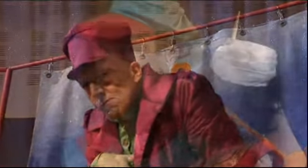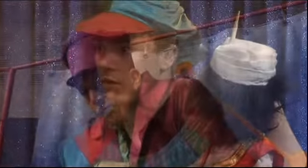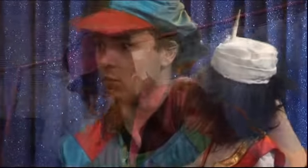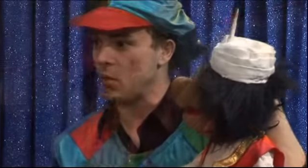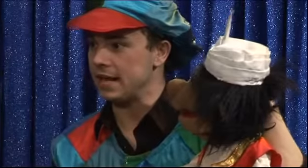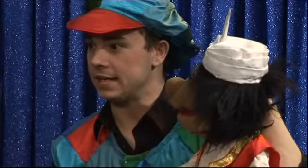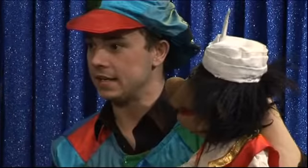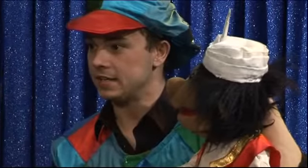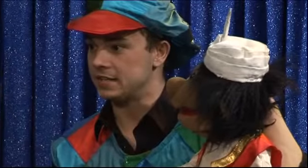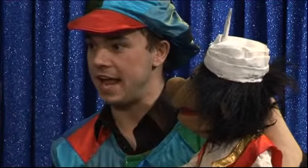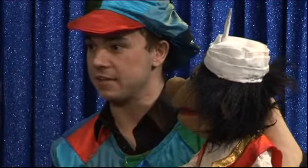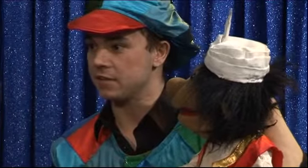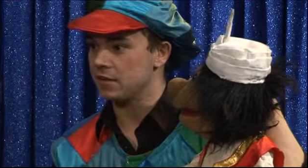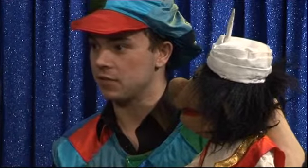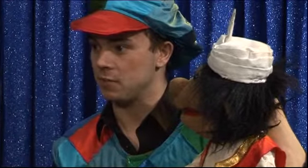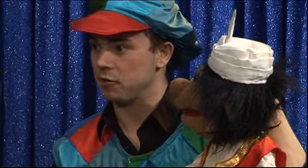magician. We saved the prince.